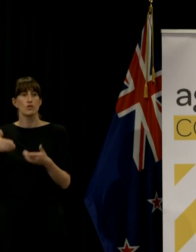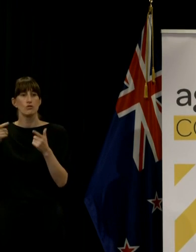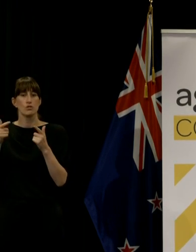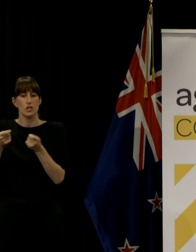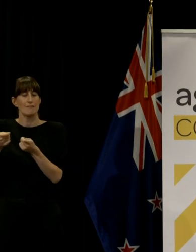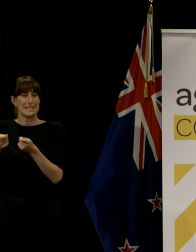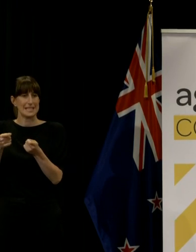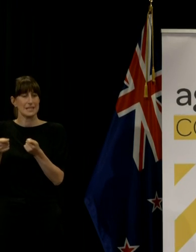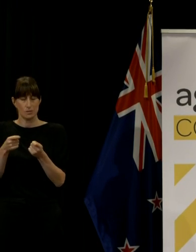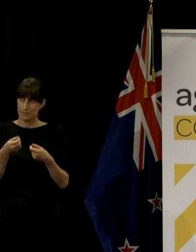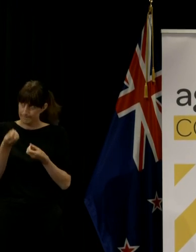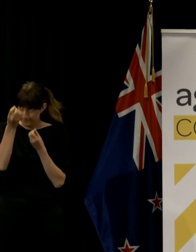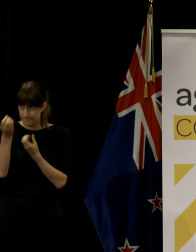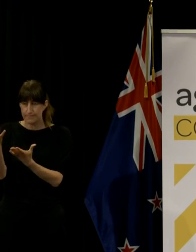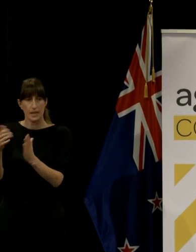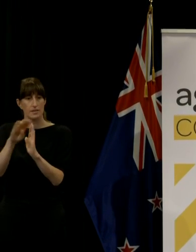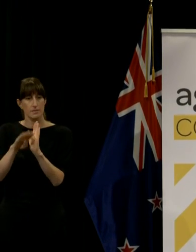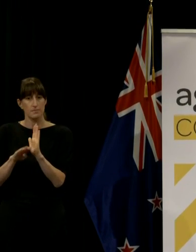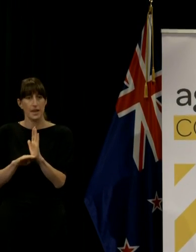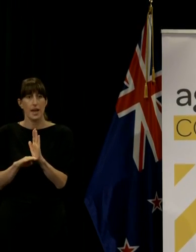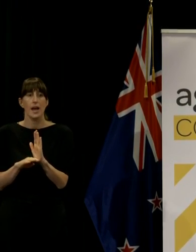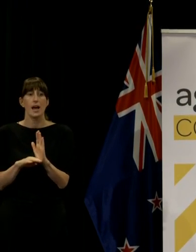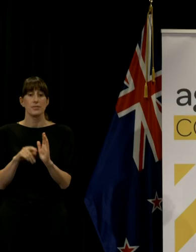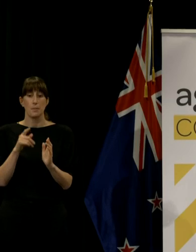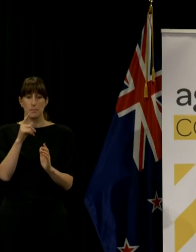numbers of people actually at a ceremony.